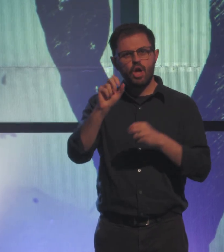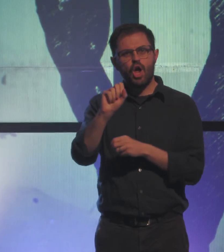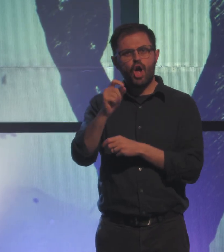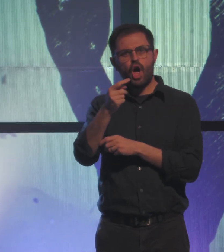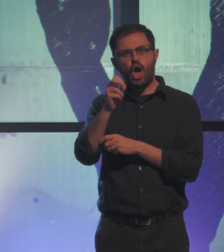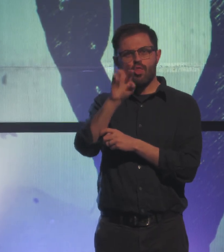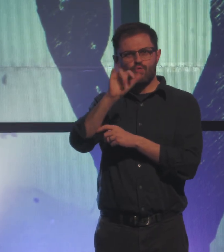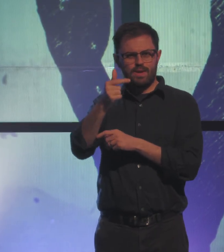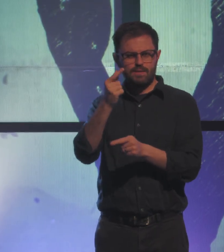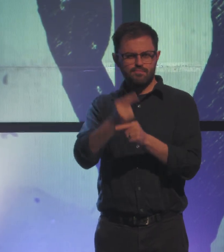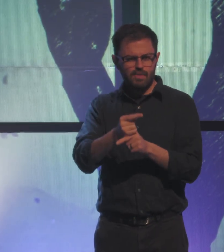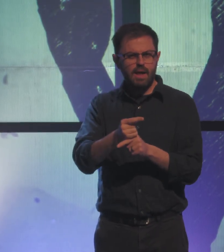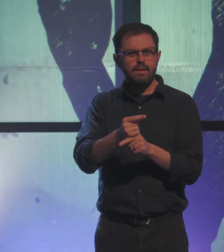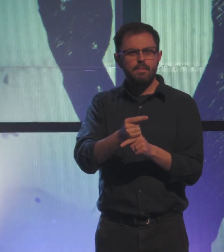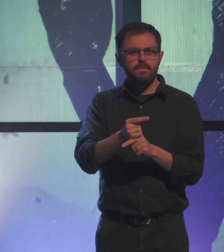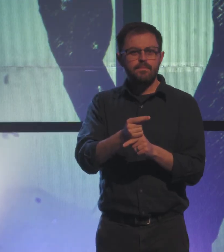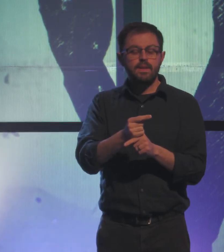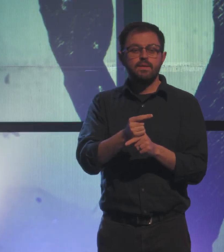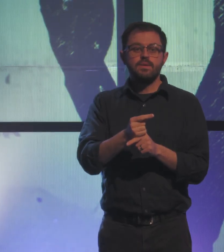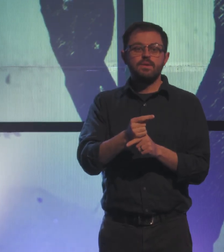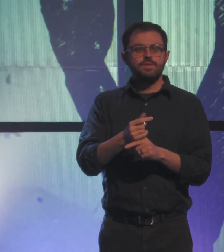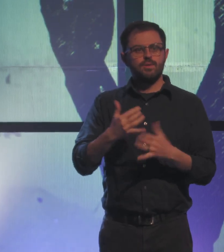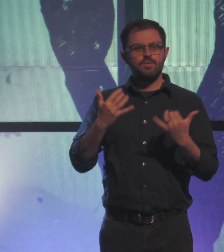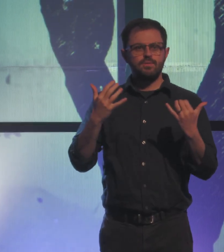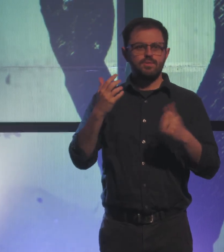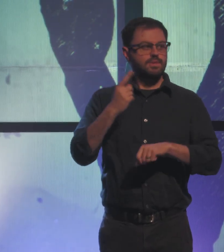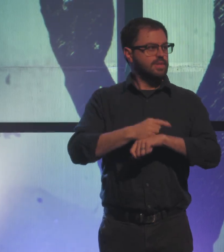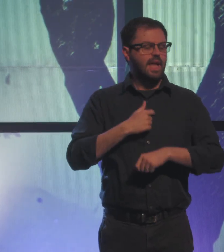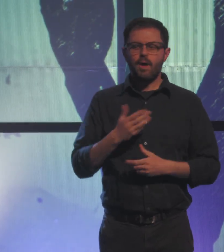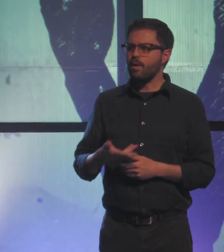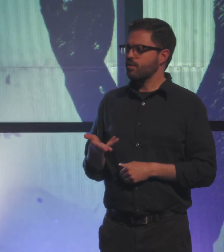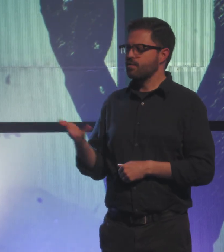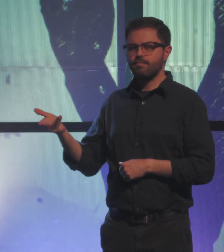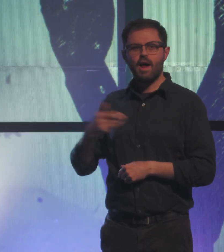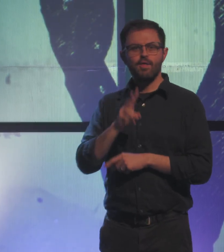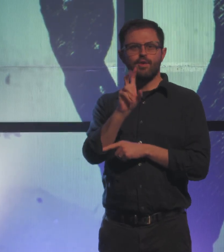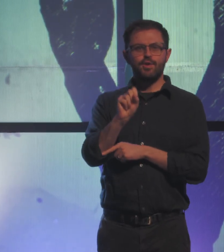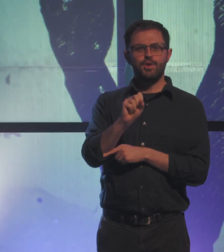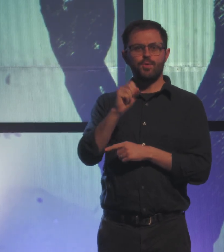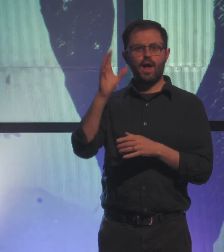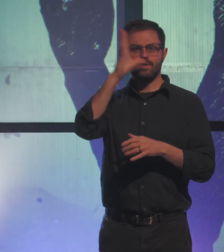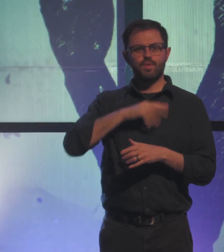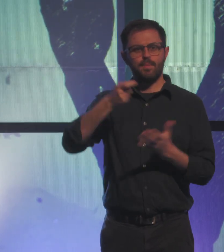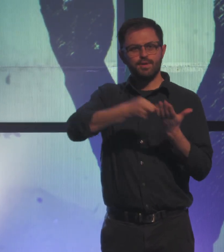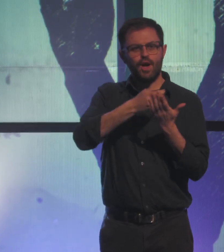why today I actually wanted to invite the U.S. women's hockey team to...